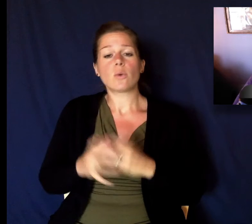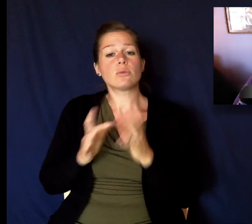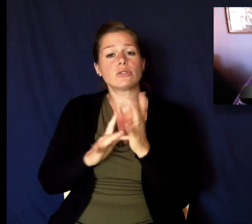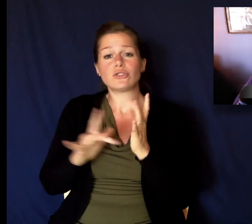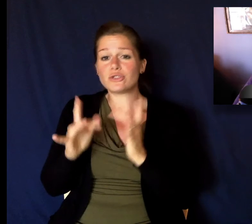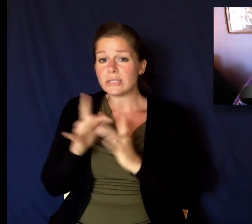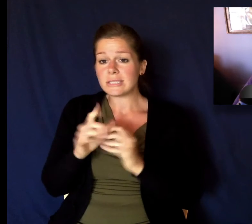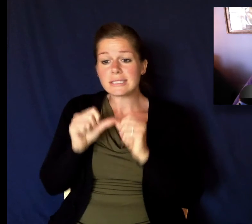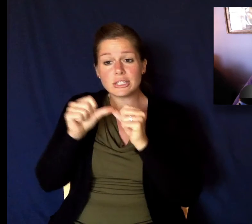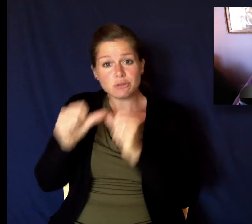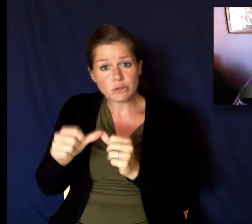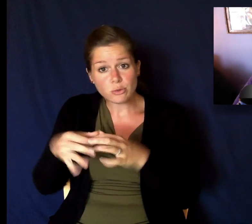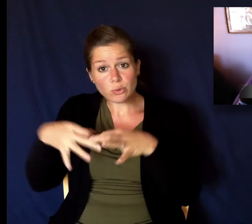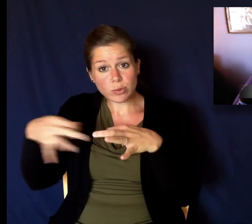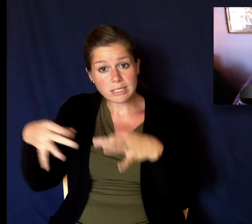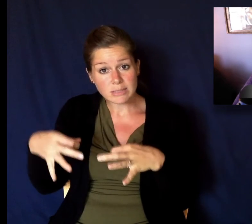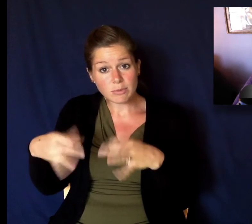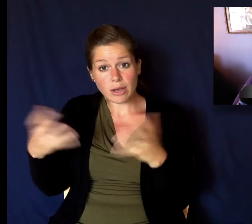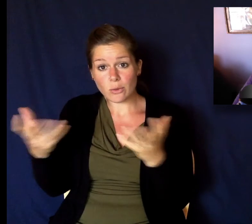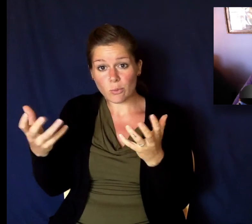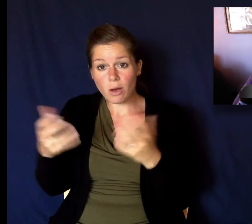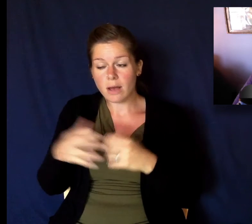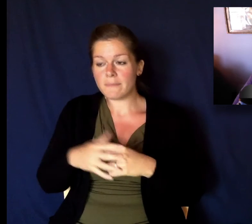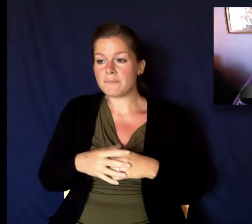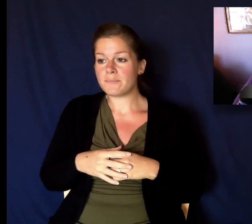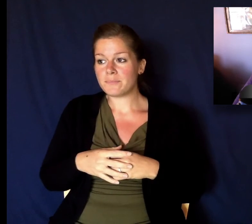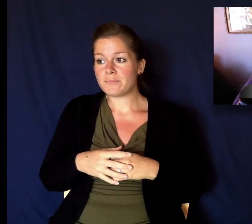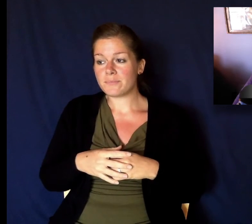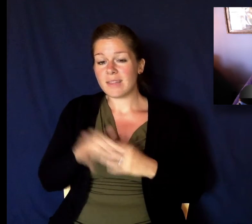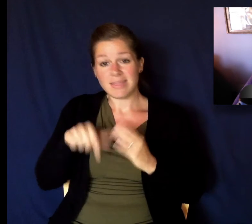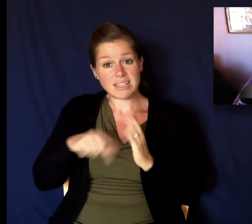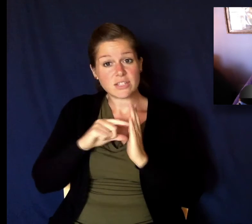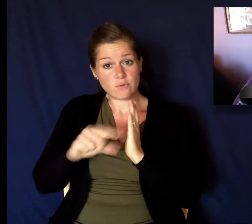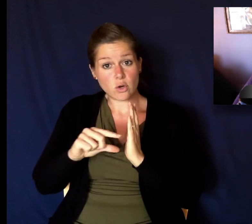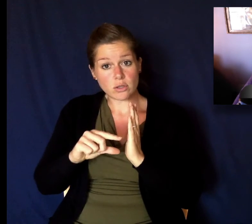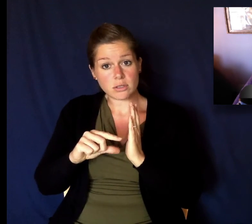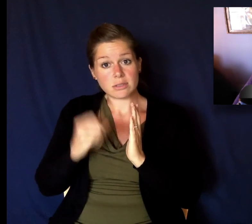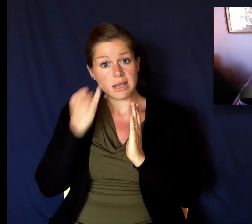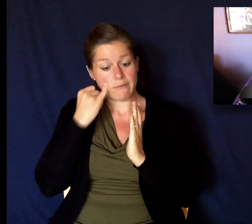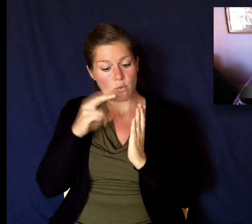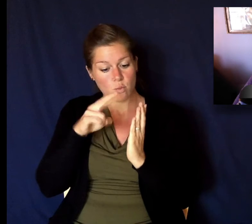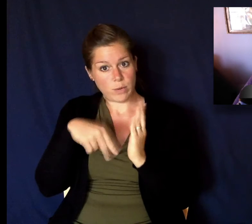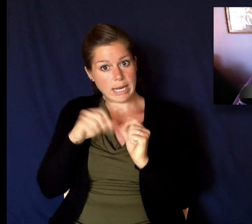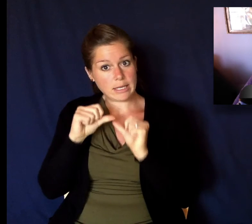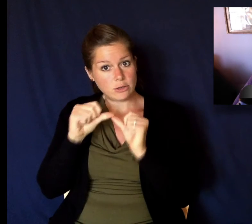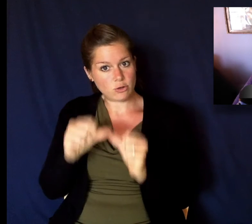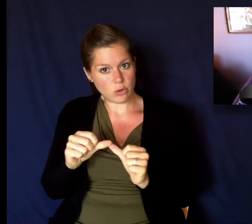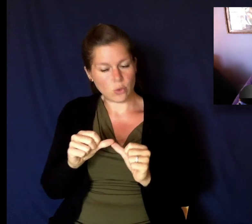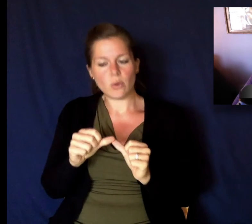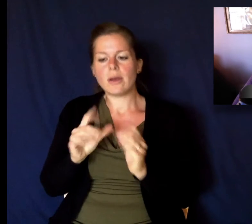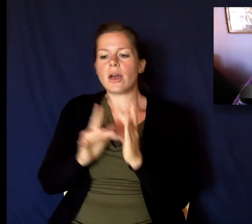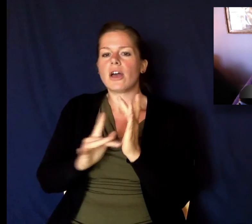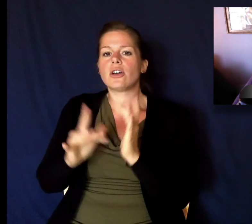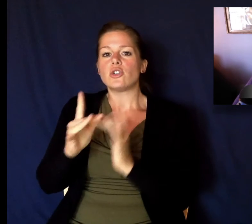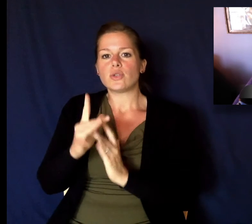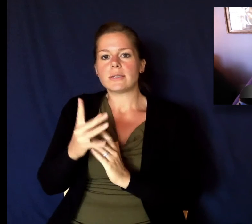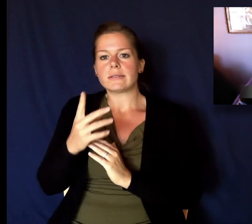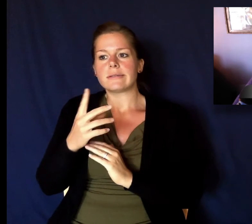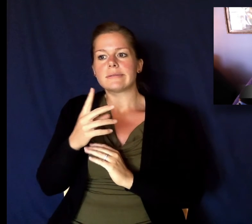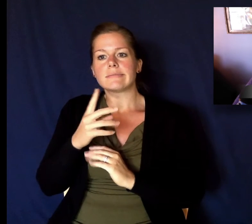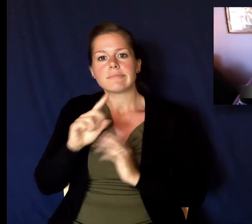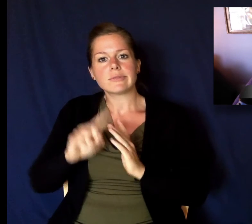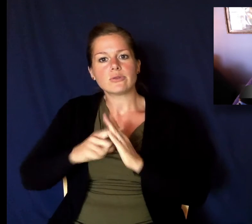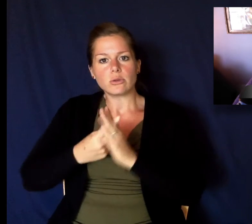Jesus goes on in the rest of our reading day talking about what? He's foretelling the destruction of this system. He's foretelling